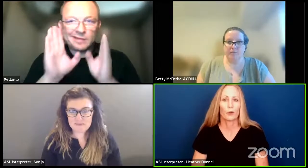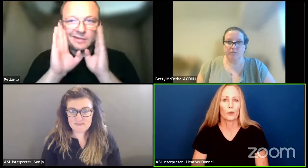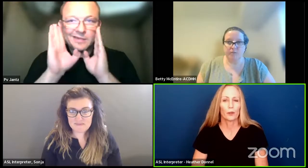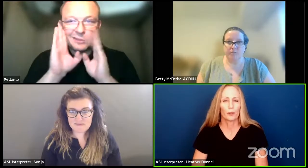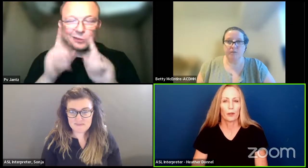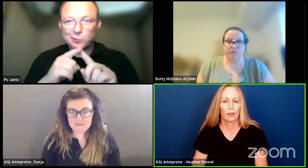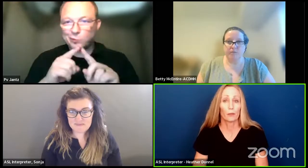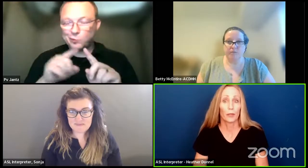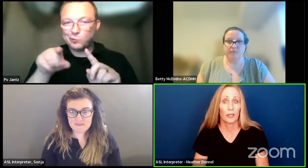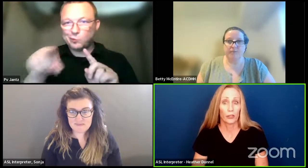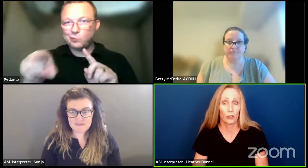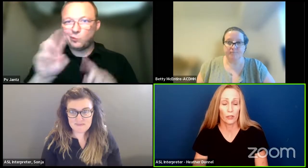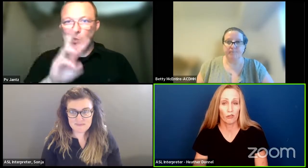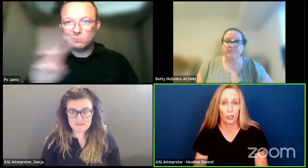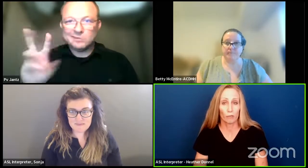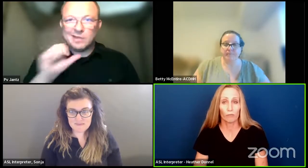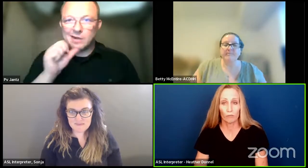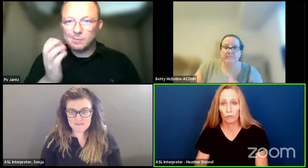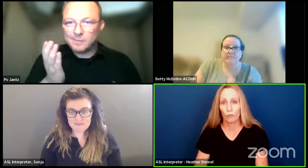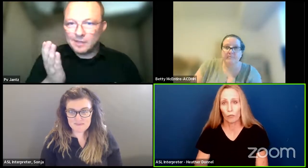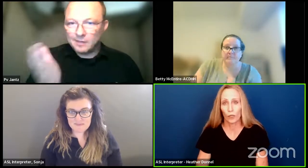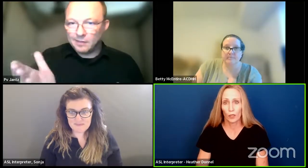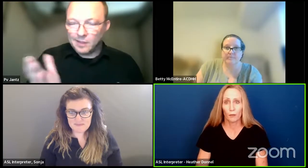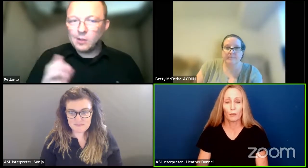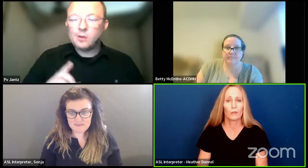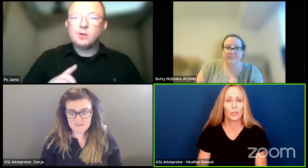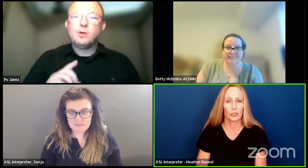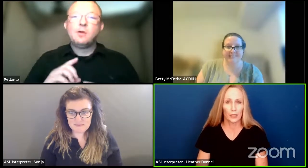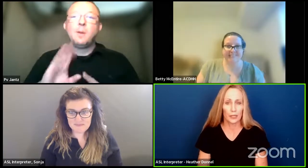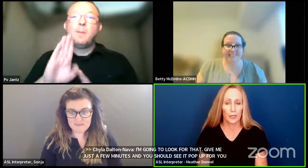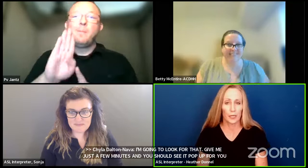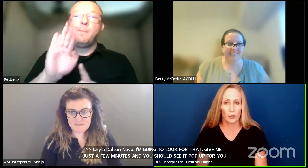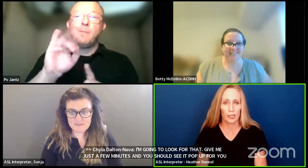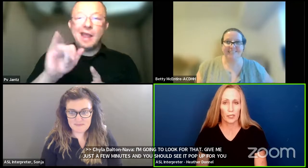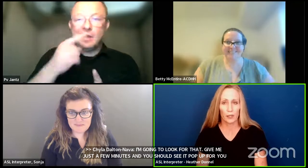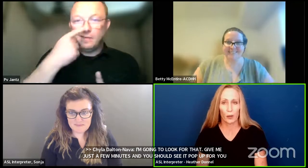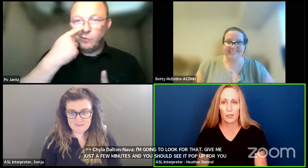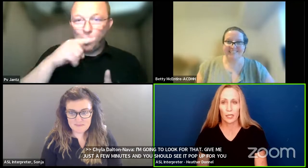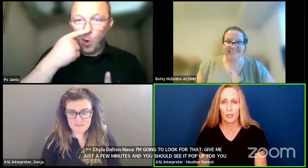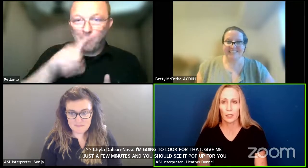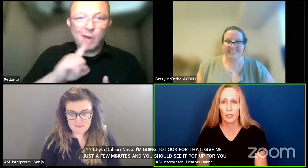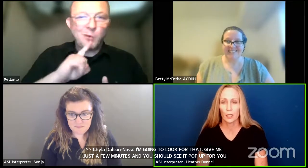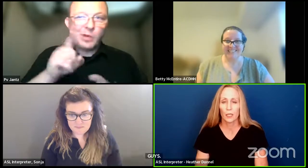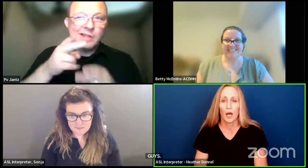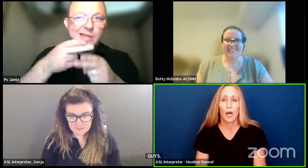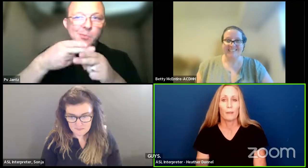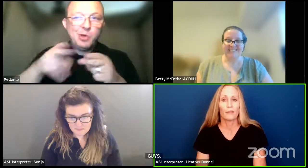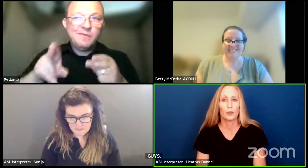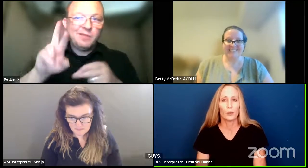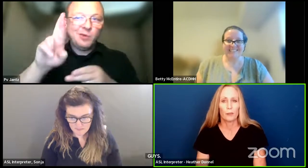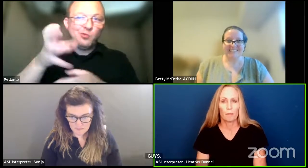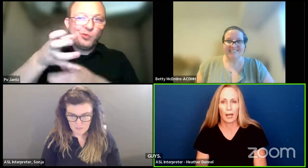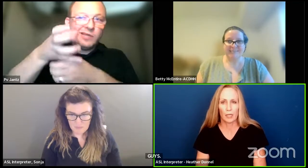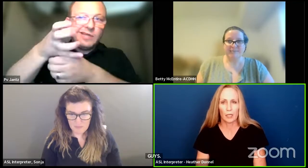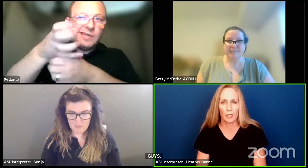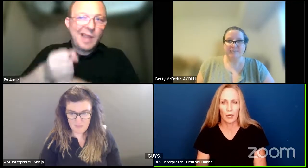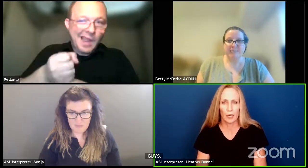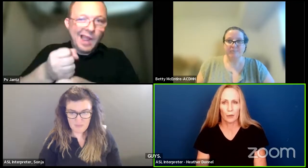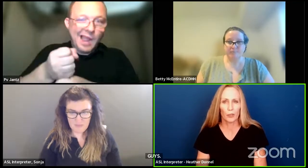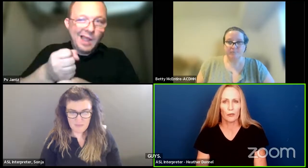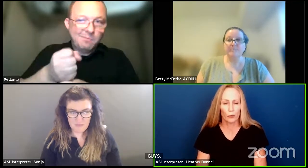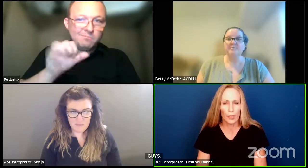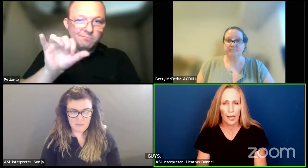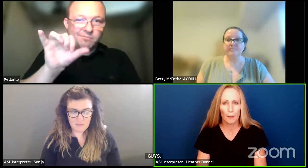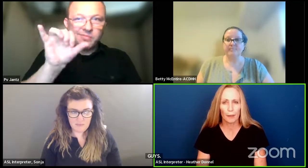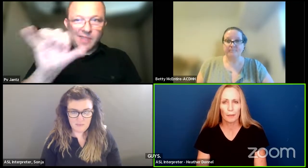Thank you both for bringing that to our attention. Clearly, it's not presented on the website. If you wouldn't mind